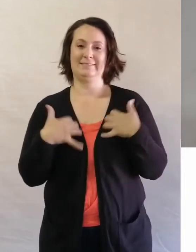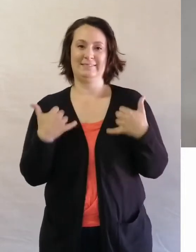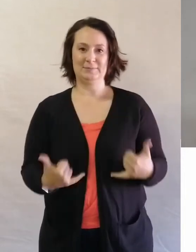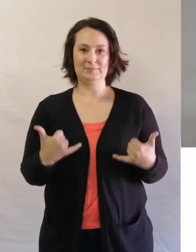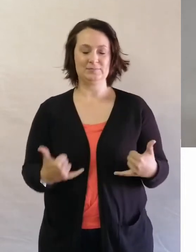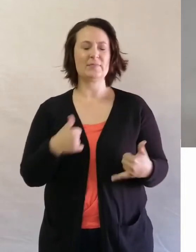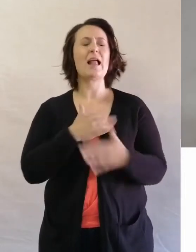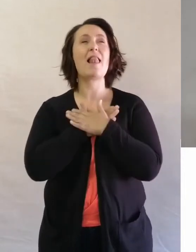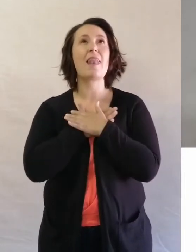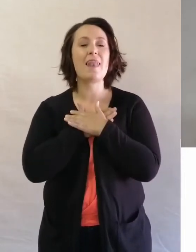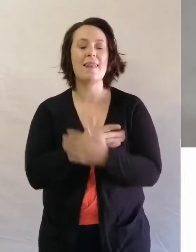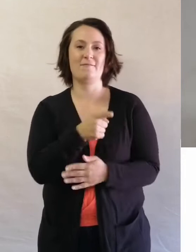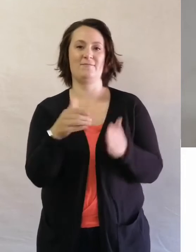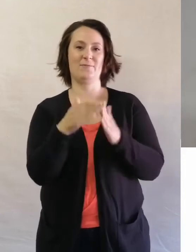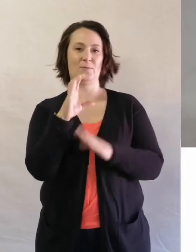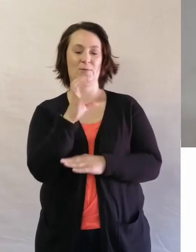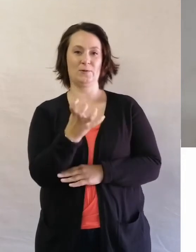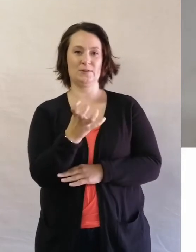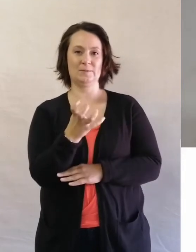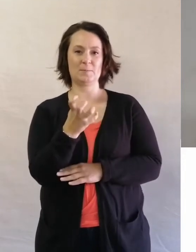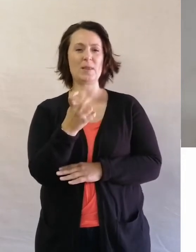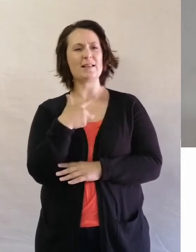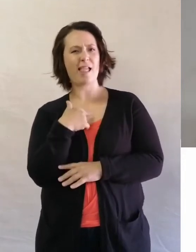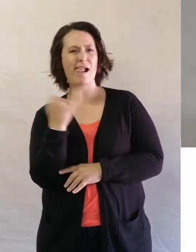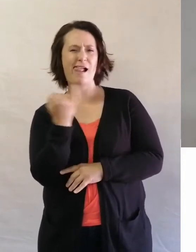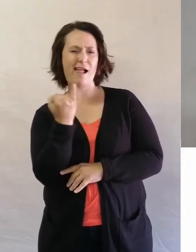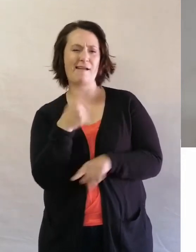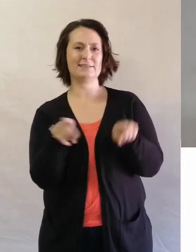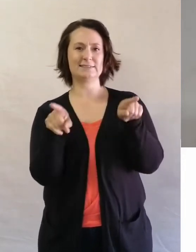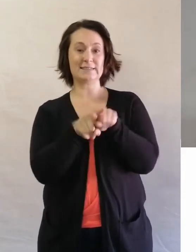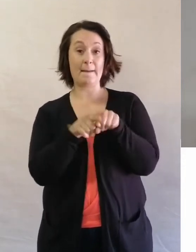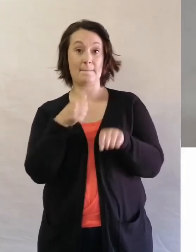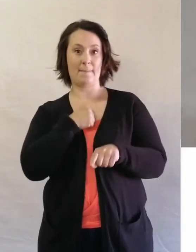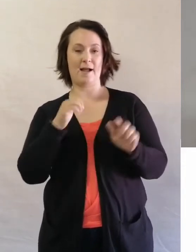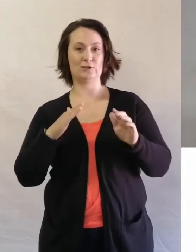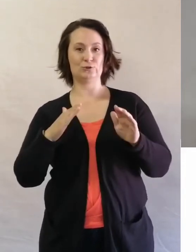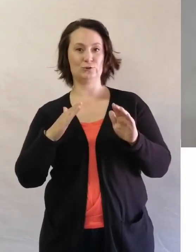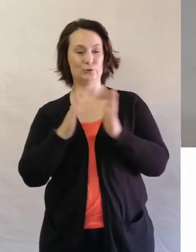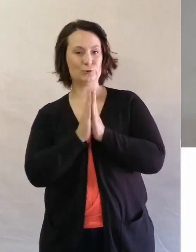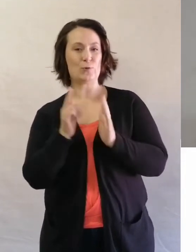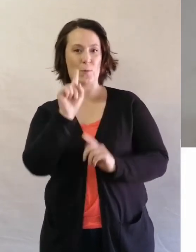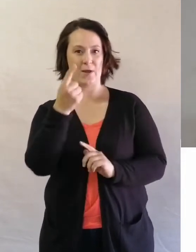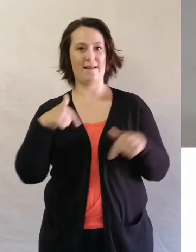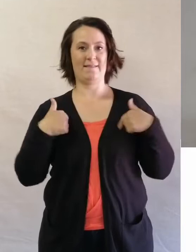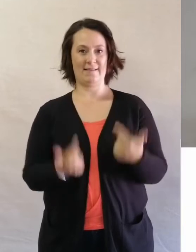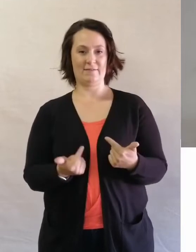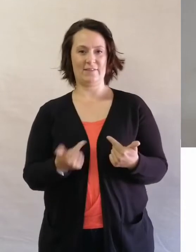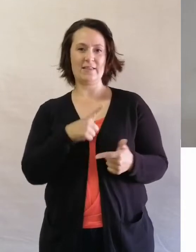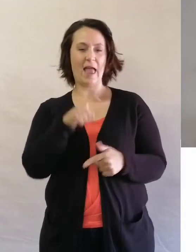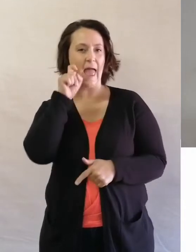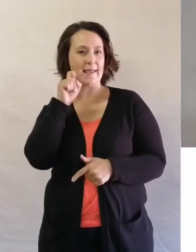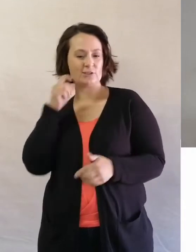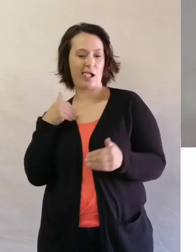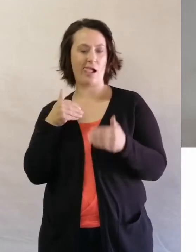I love Cornerstone Church. It is very similar to One Life Church in that it's pretty similar age. And we also do